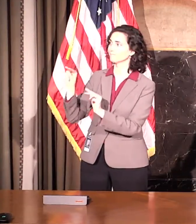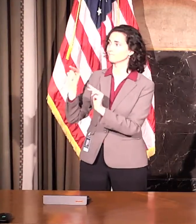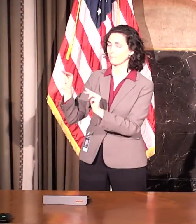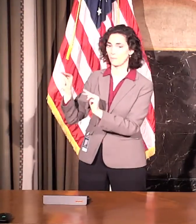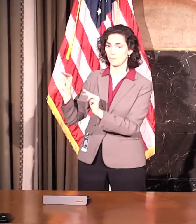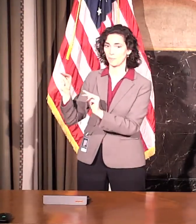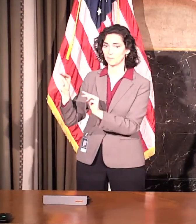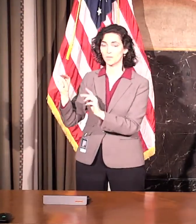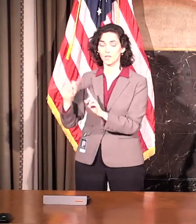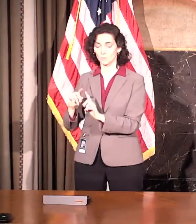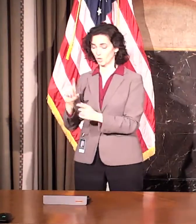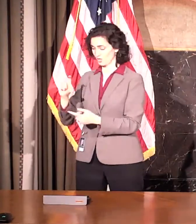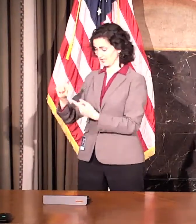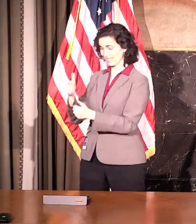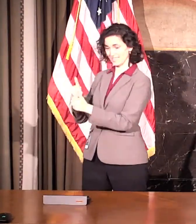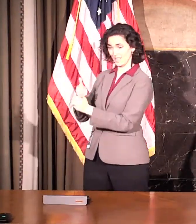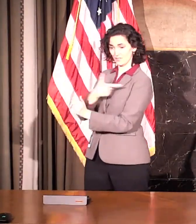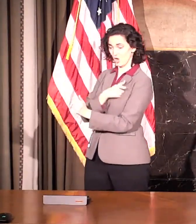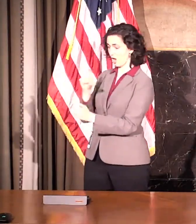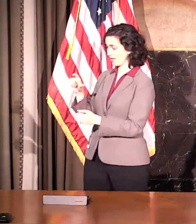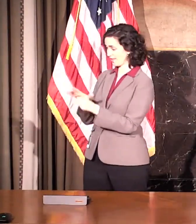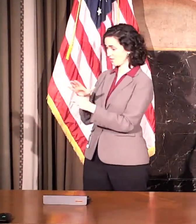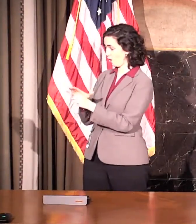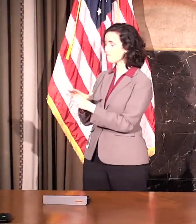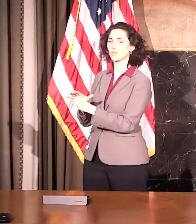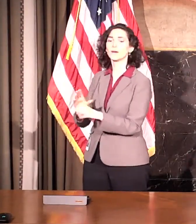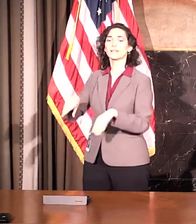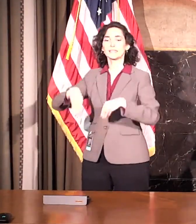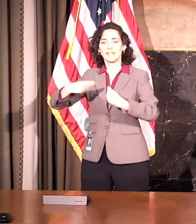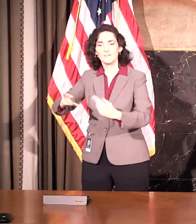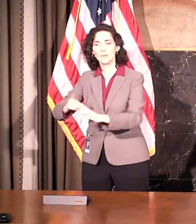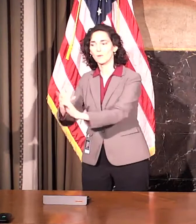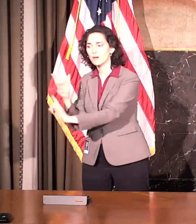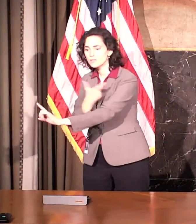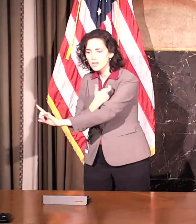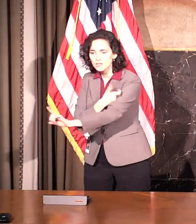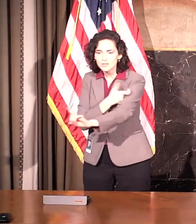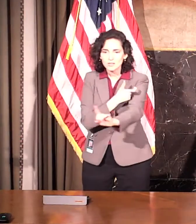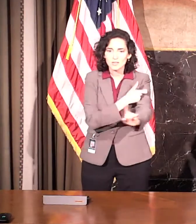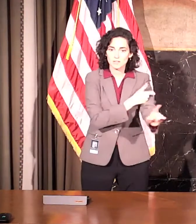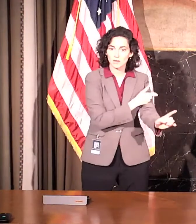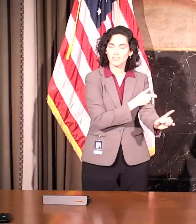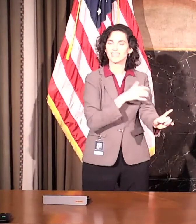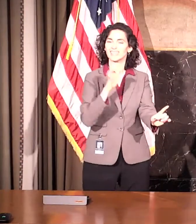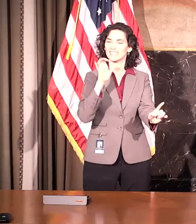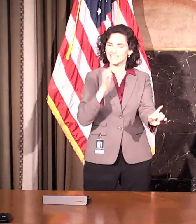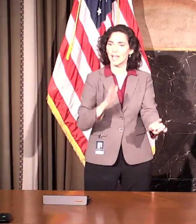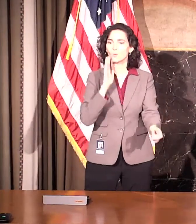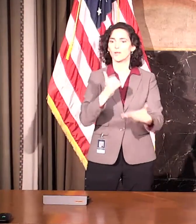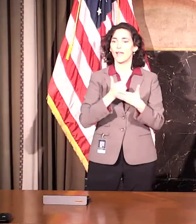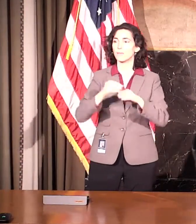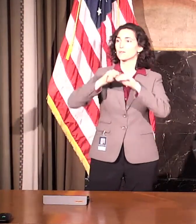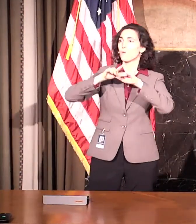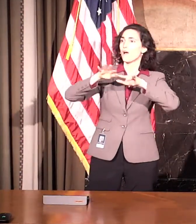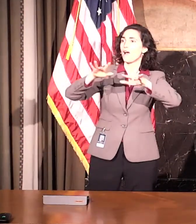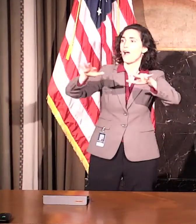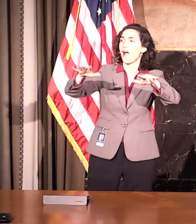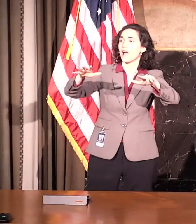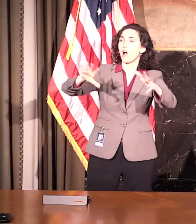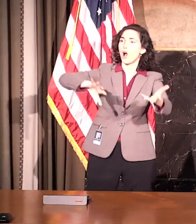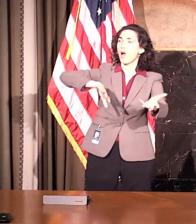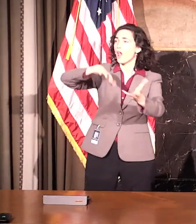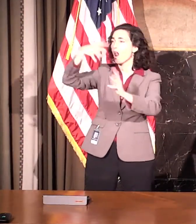the vaccinations, because that's how we're going to put this pandemic behind us once and for all.